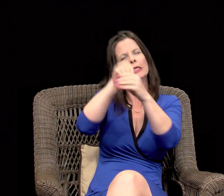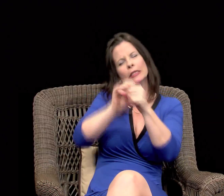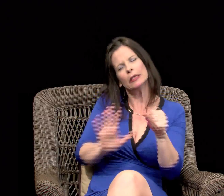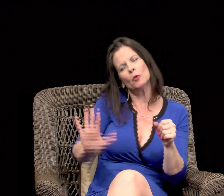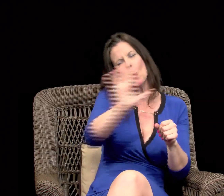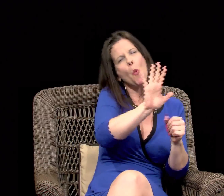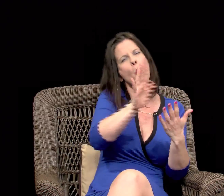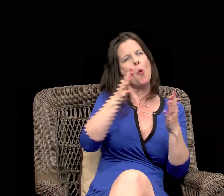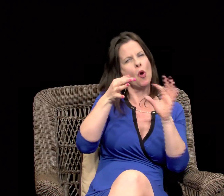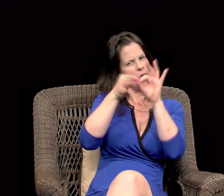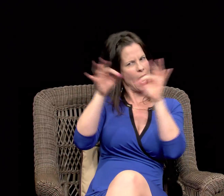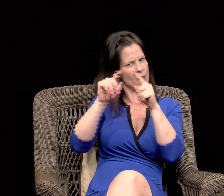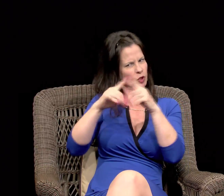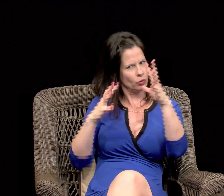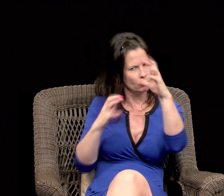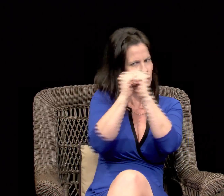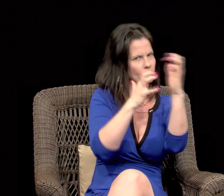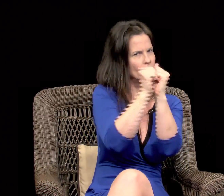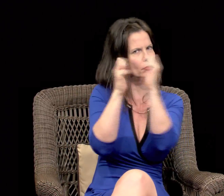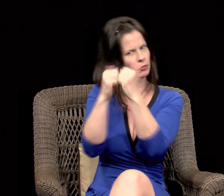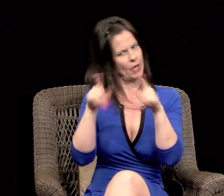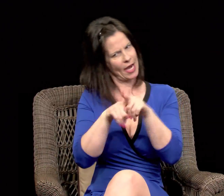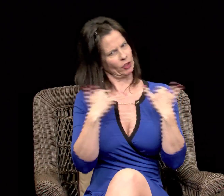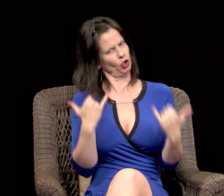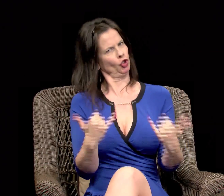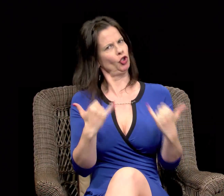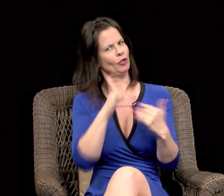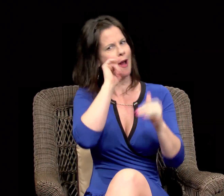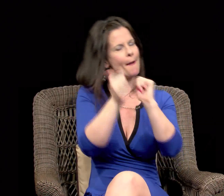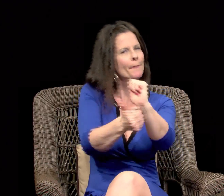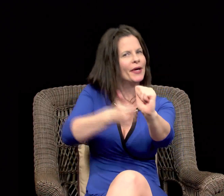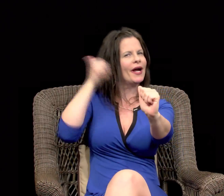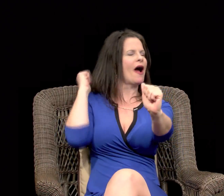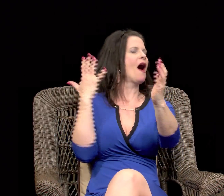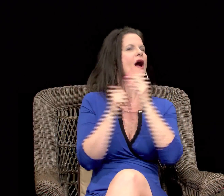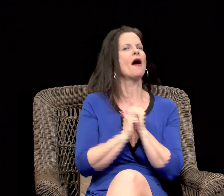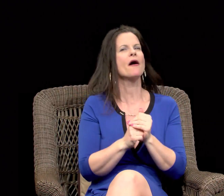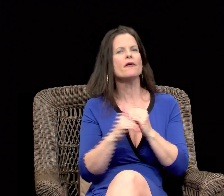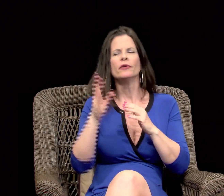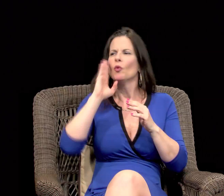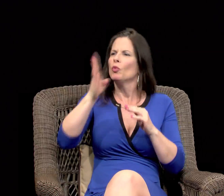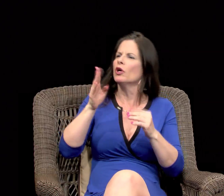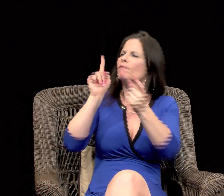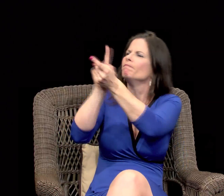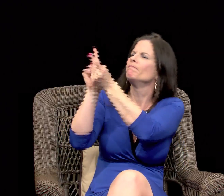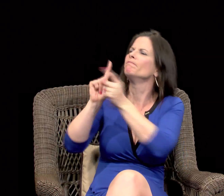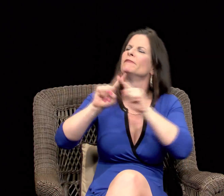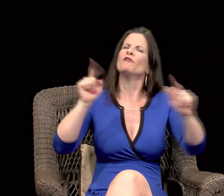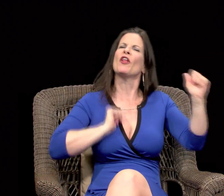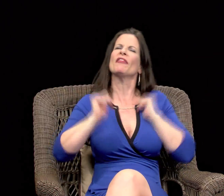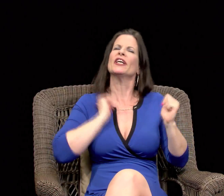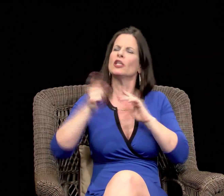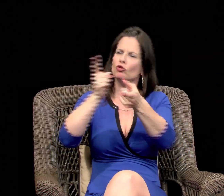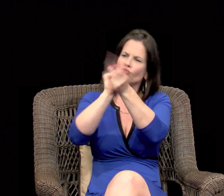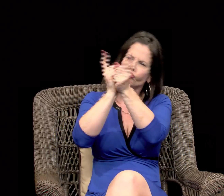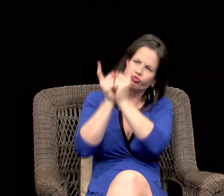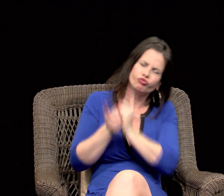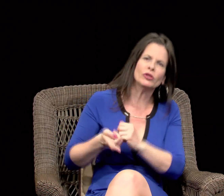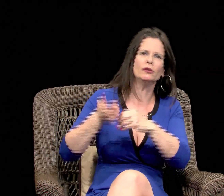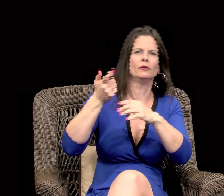She specializes in that by helping people fill in the language gaps, especially if they're behind in learning language. She